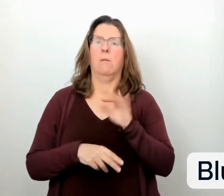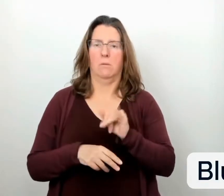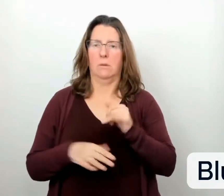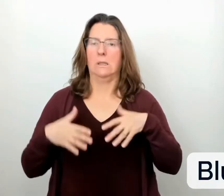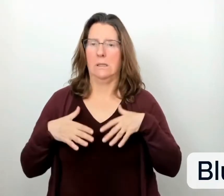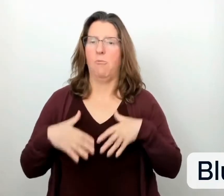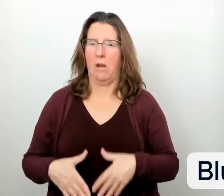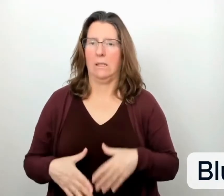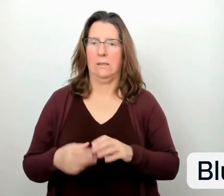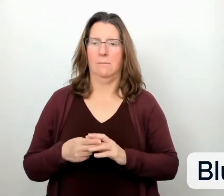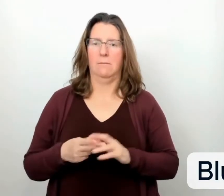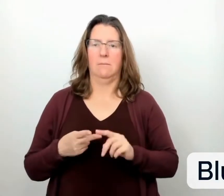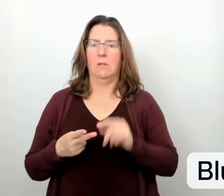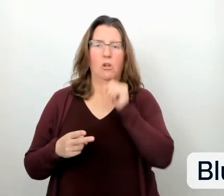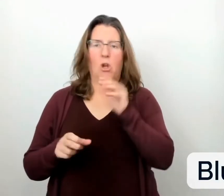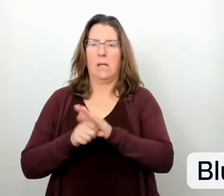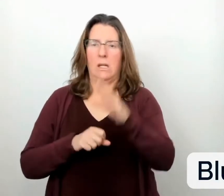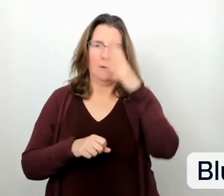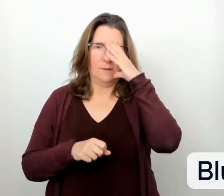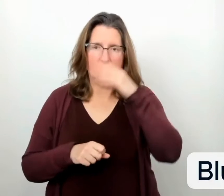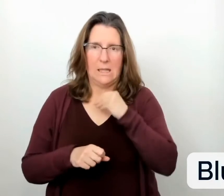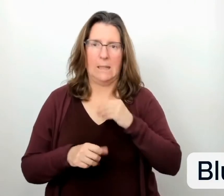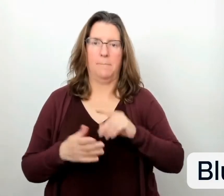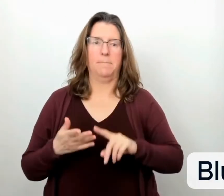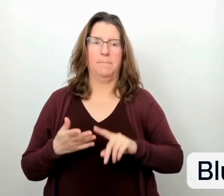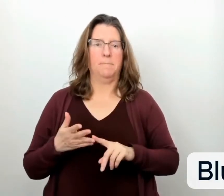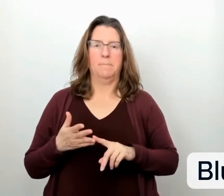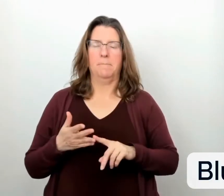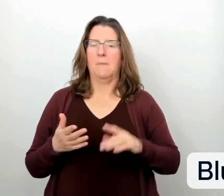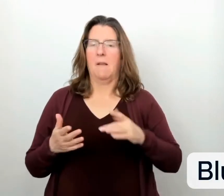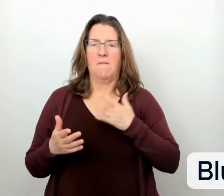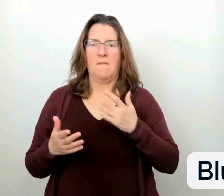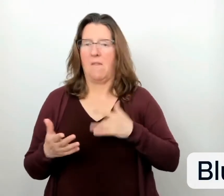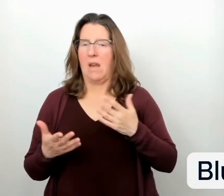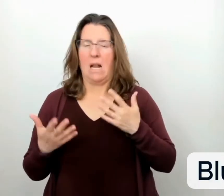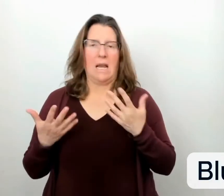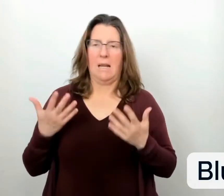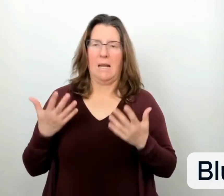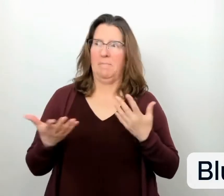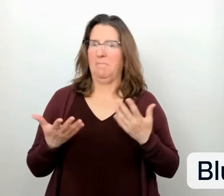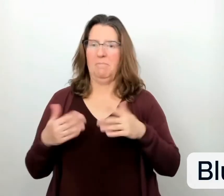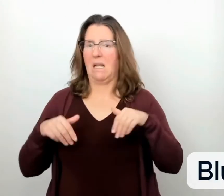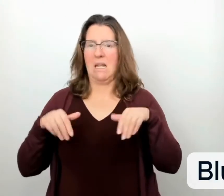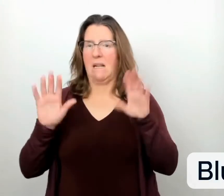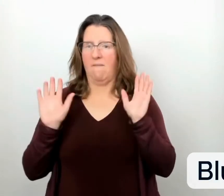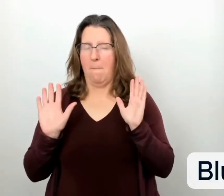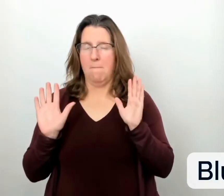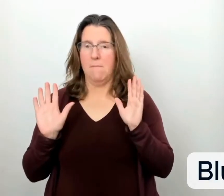had to try to interpret what was really going on. Was he depressed? Was he not getting enough sleep? Was he feeling hopeless?